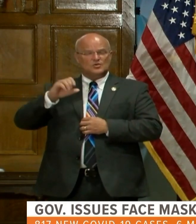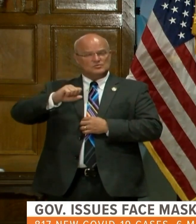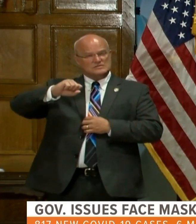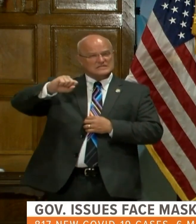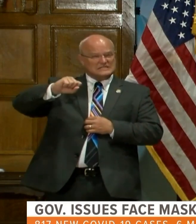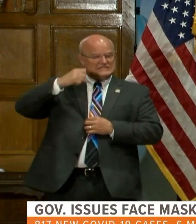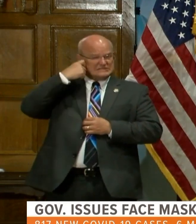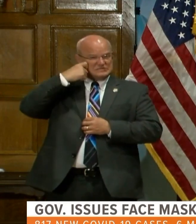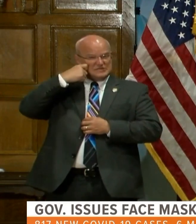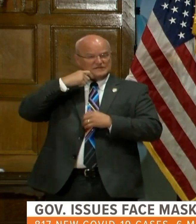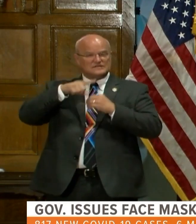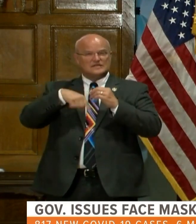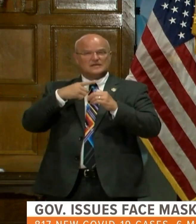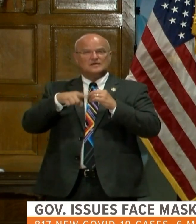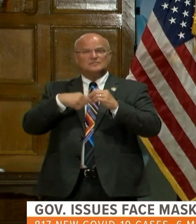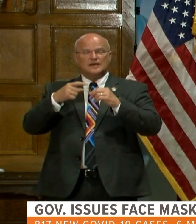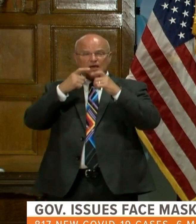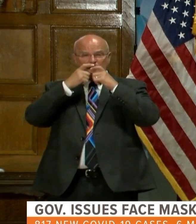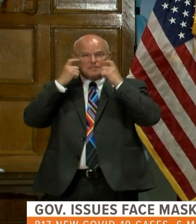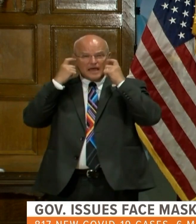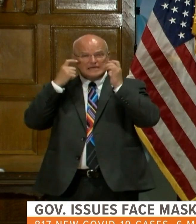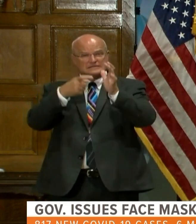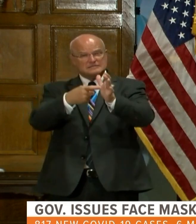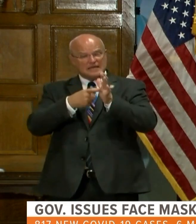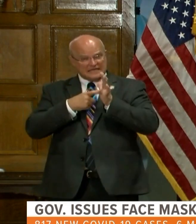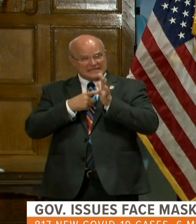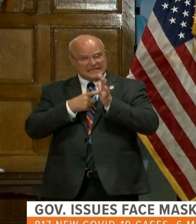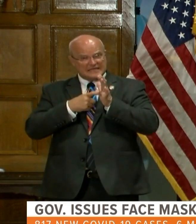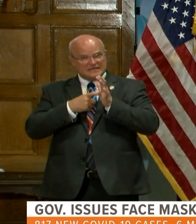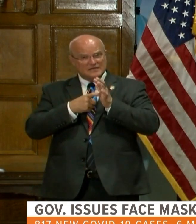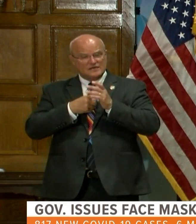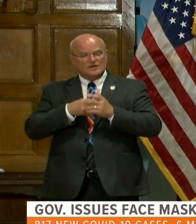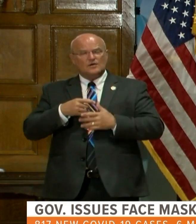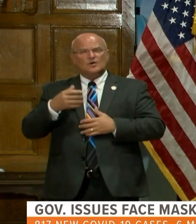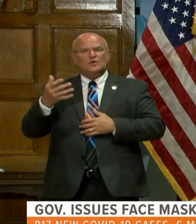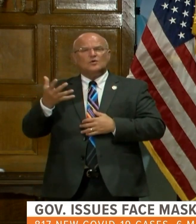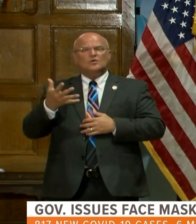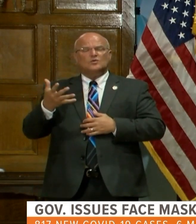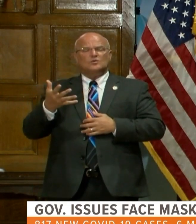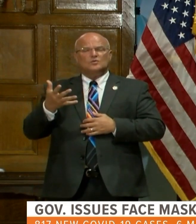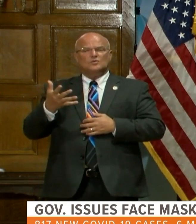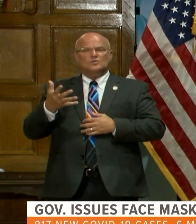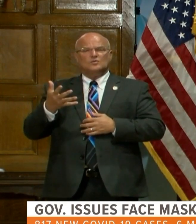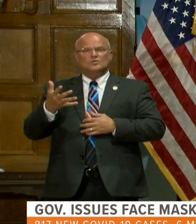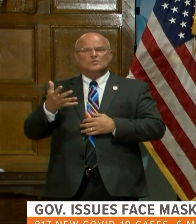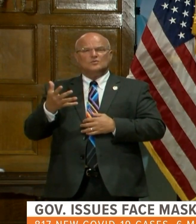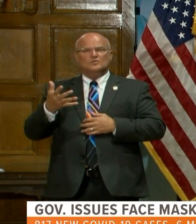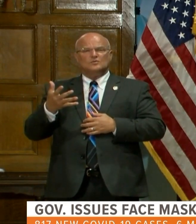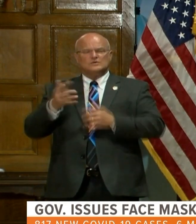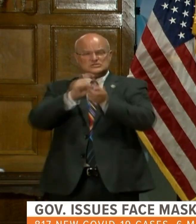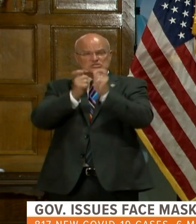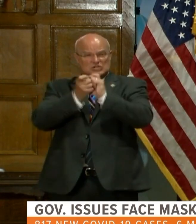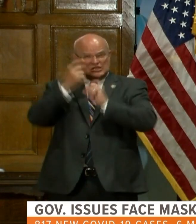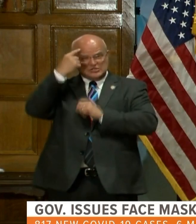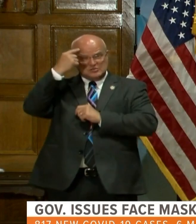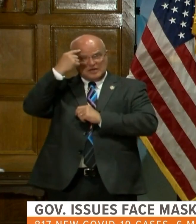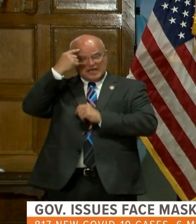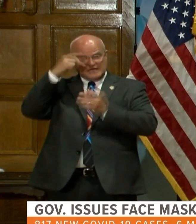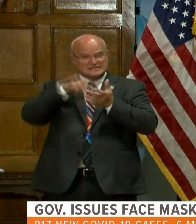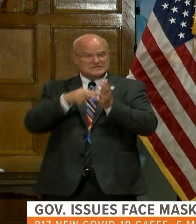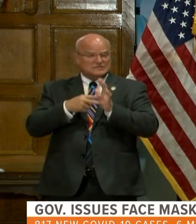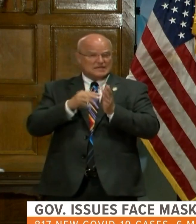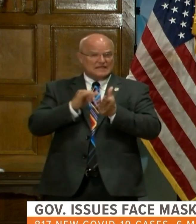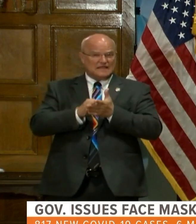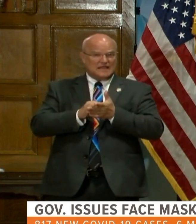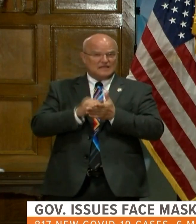resistance previously on a mask mandate, wanted to see, does you changing your mind on this, does this mean